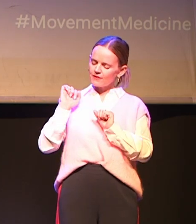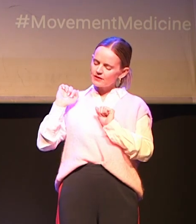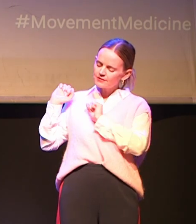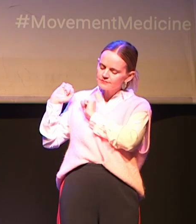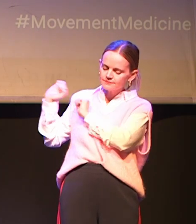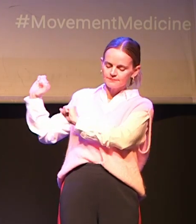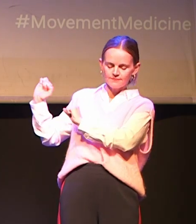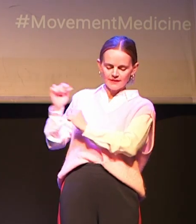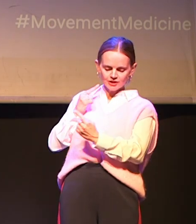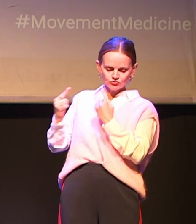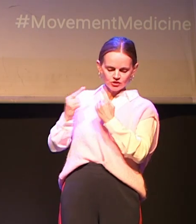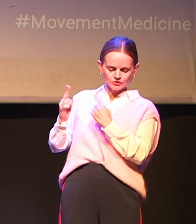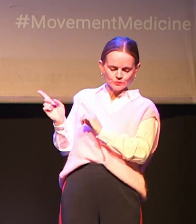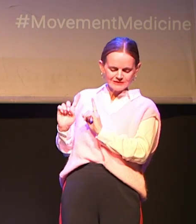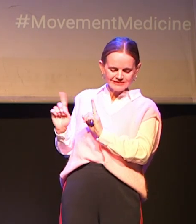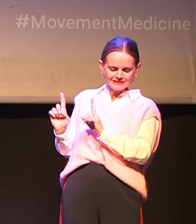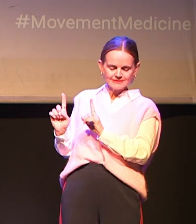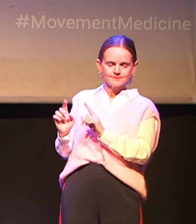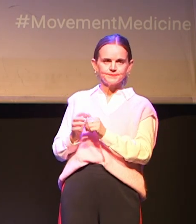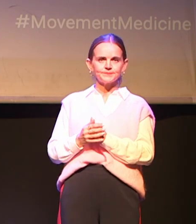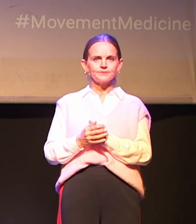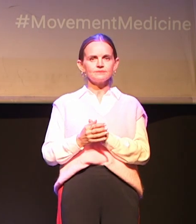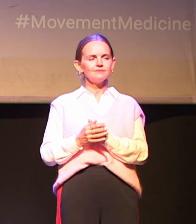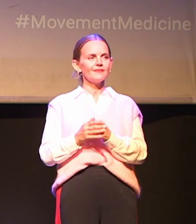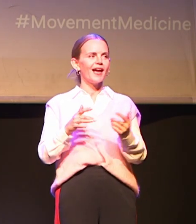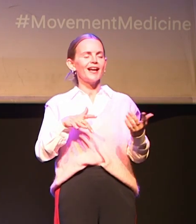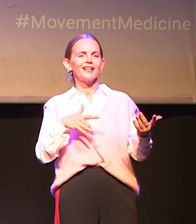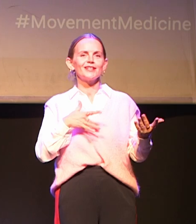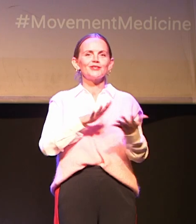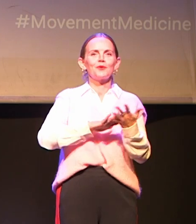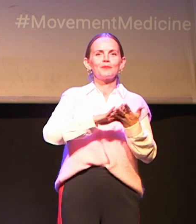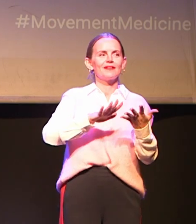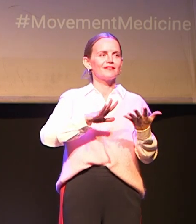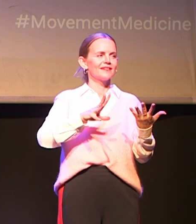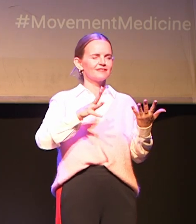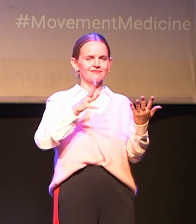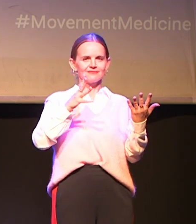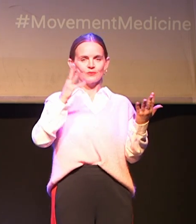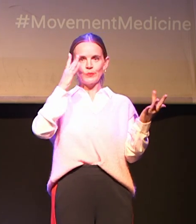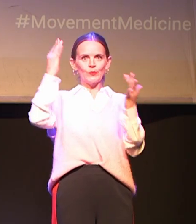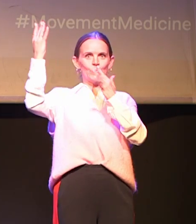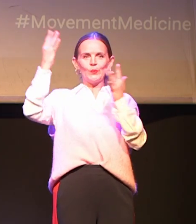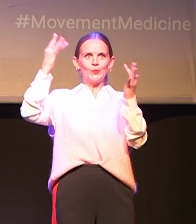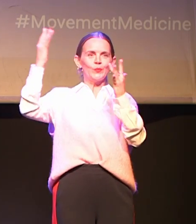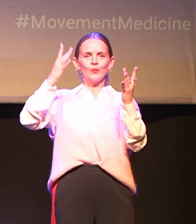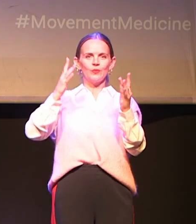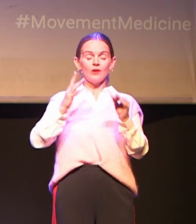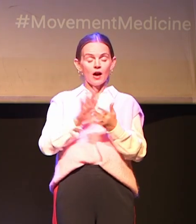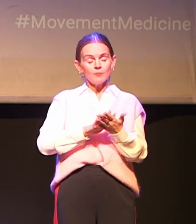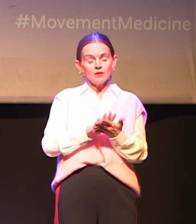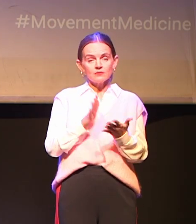instructions. And I don't mean that in a woo-woo way in a family. I mean that in like